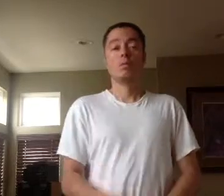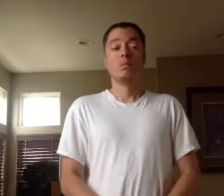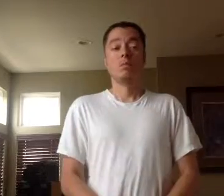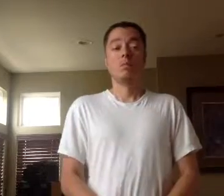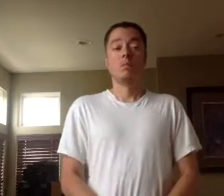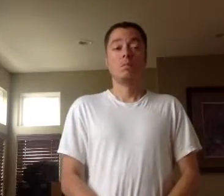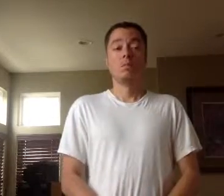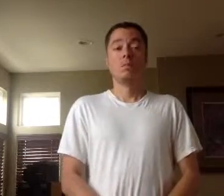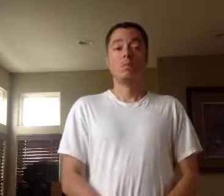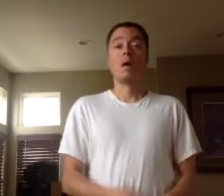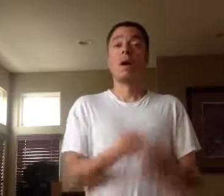both,